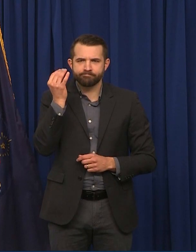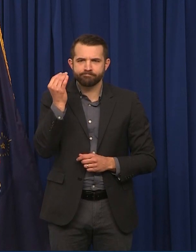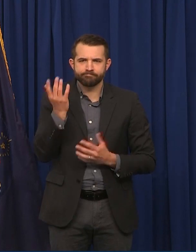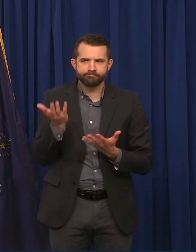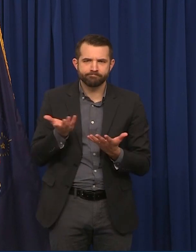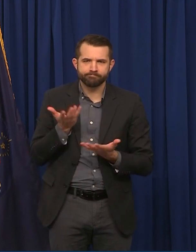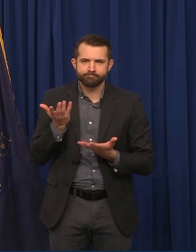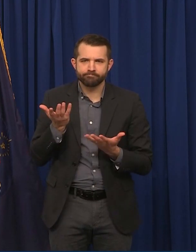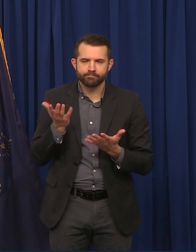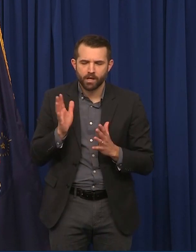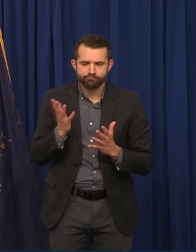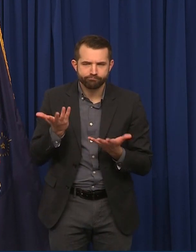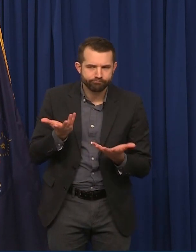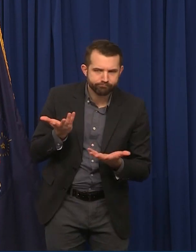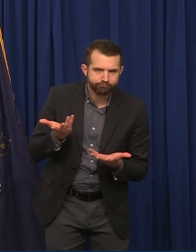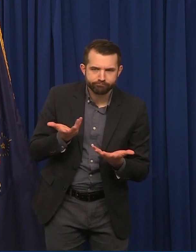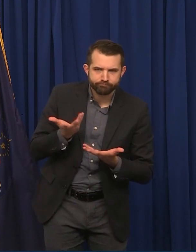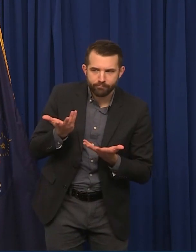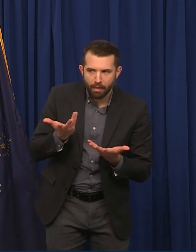Shah?